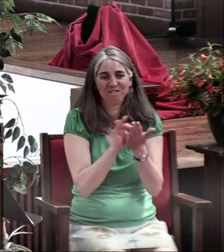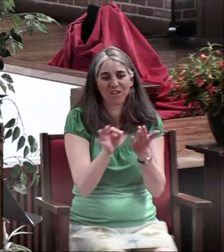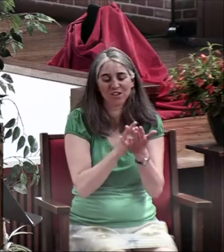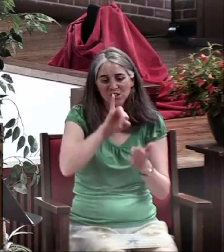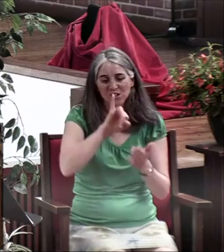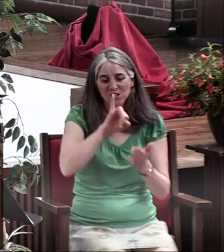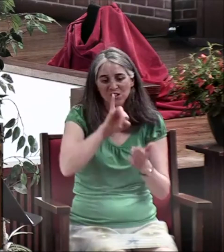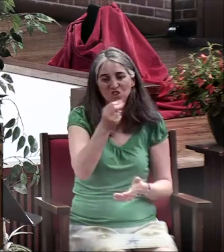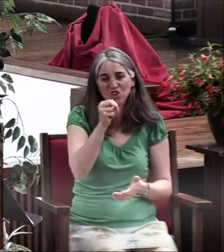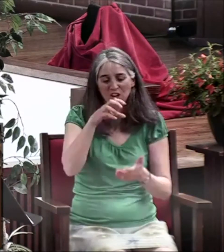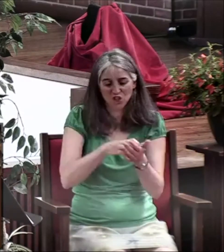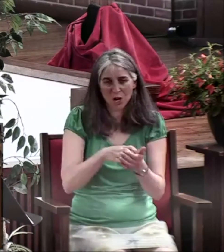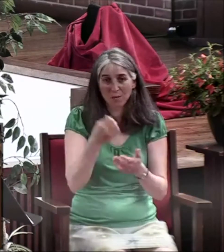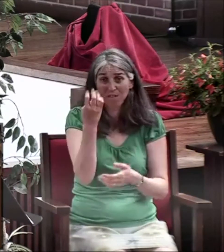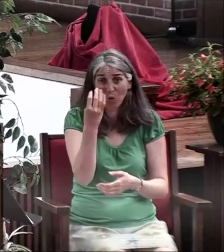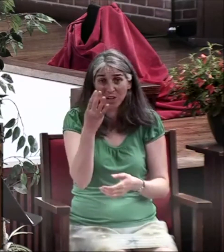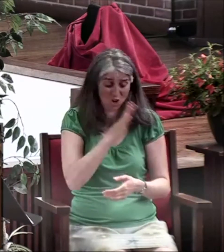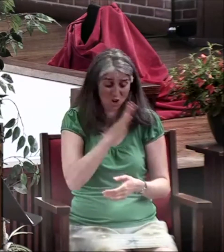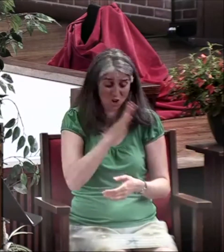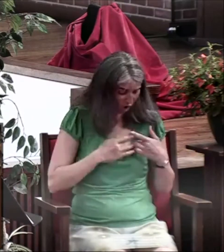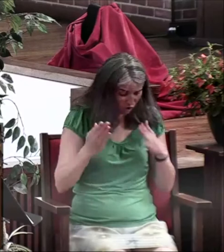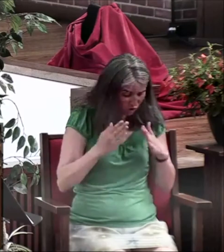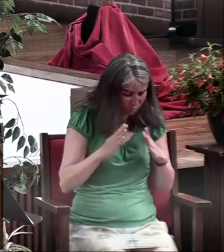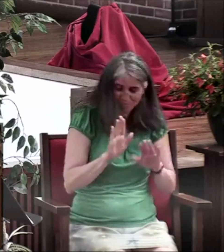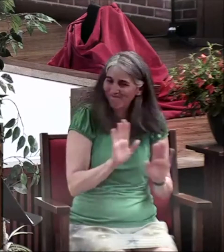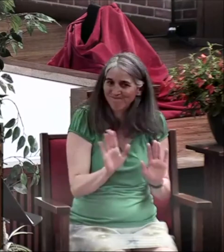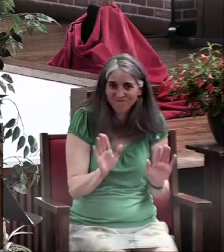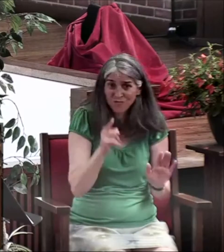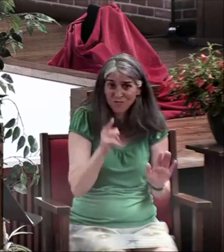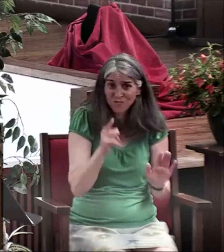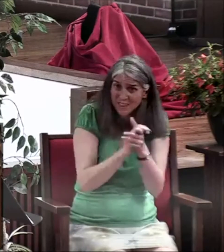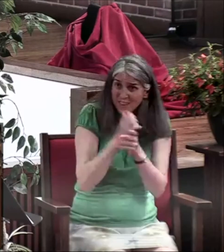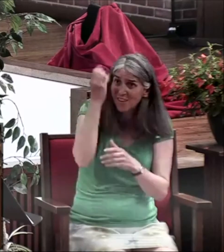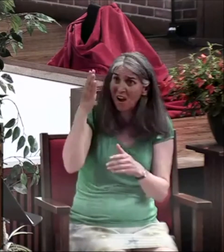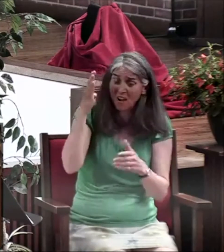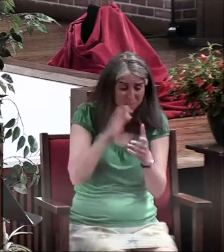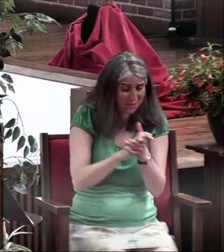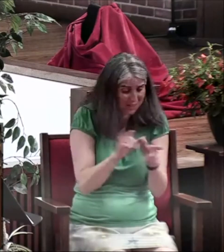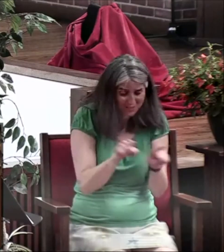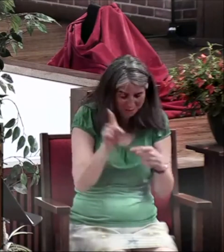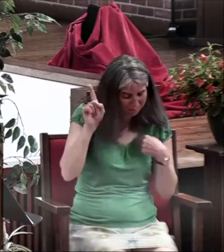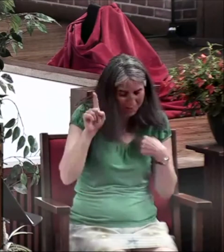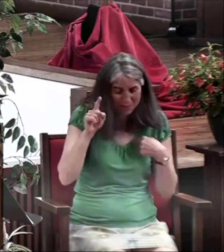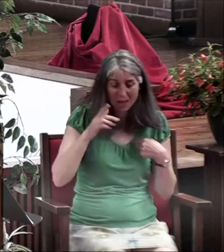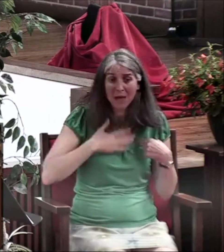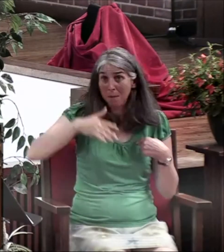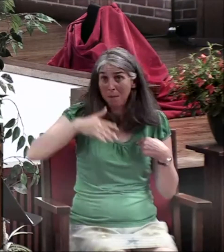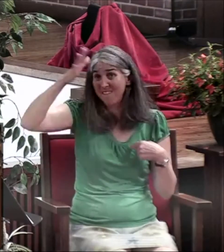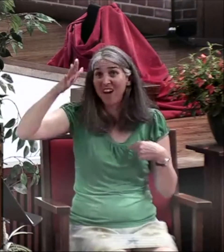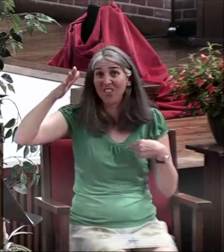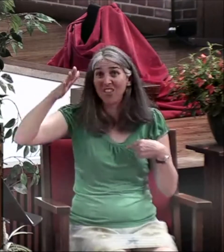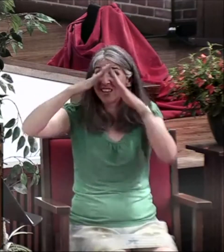Famous Bible verse, "Do not let your hearts be troubled. You believe in God, believe also in me. My Father's house got a lot of